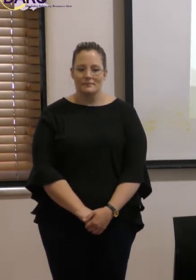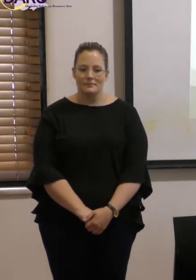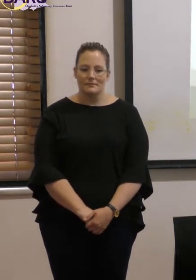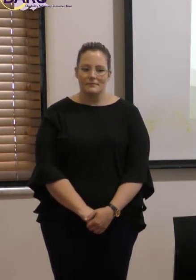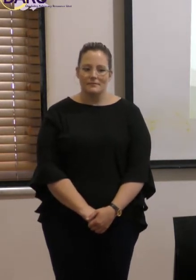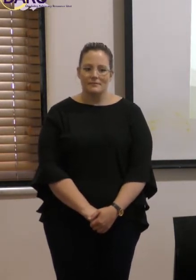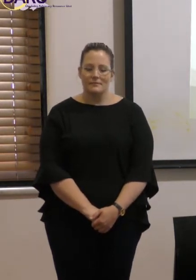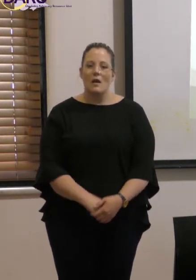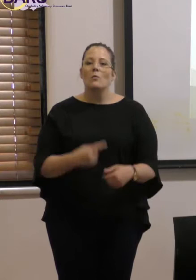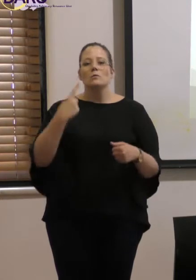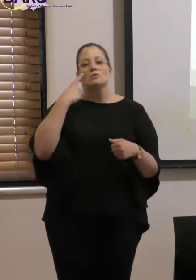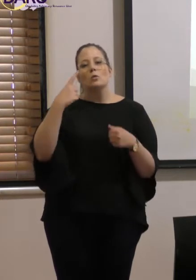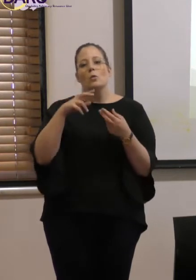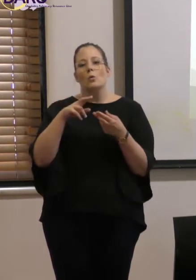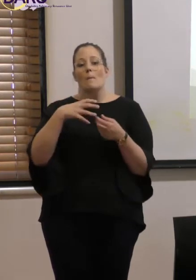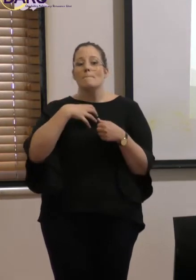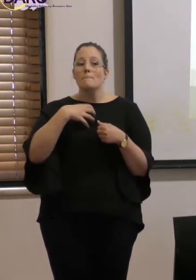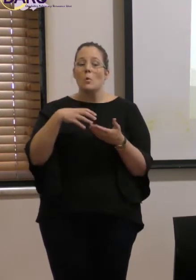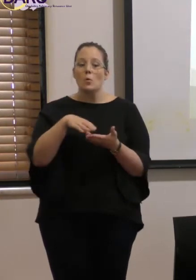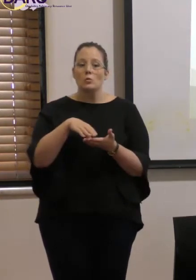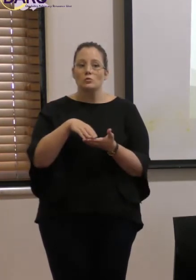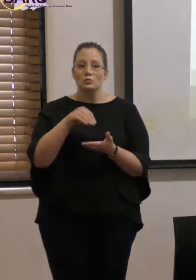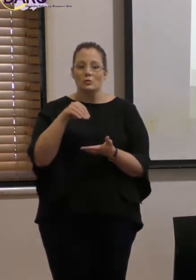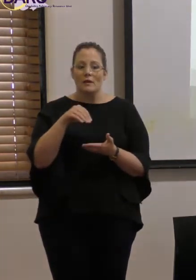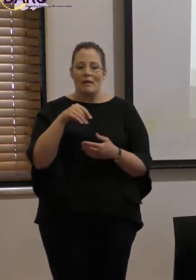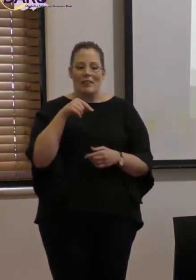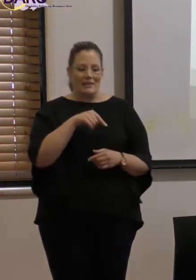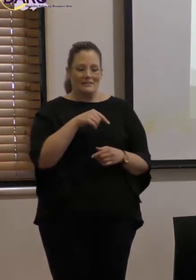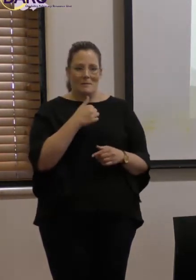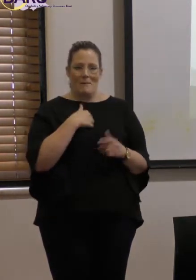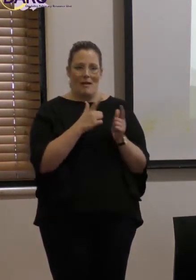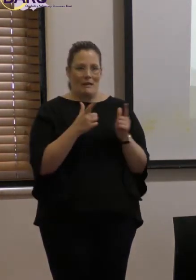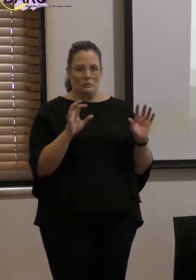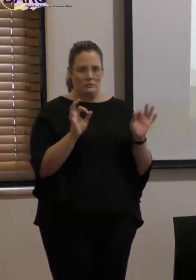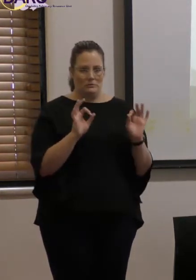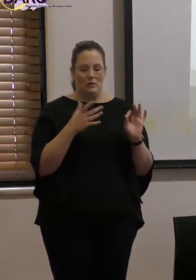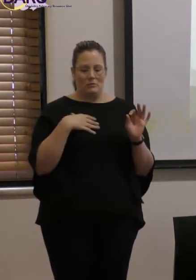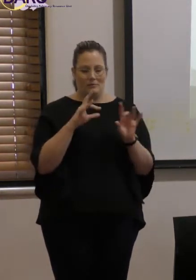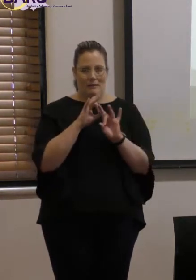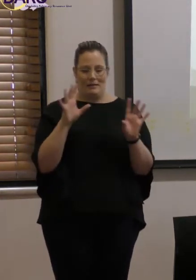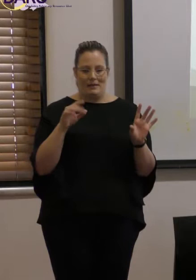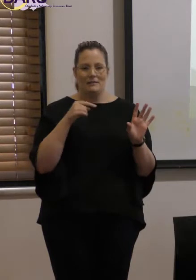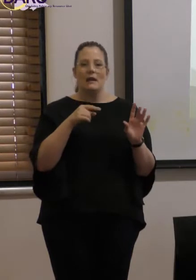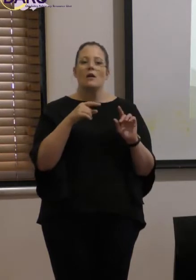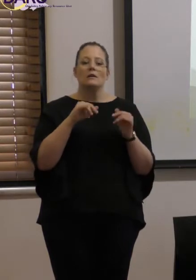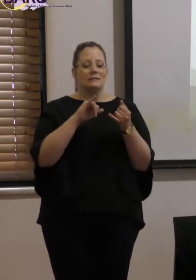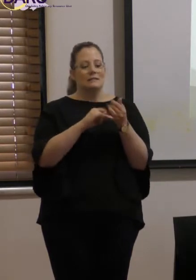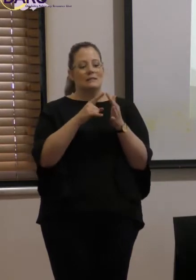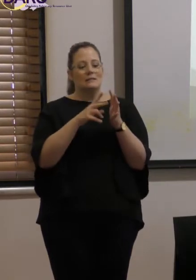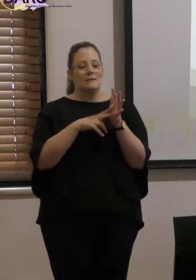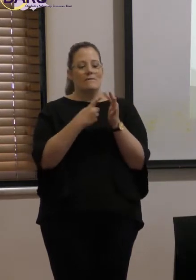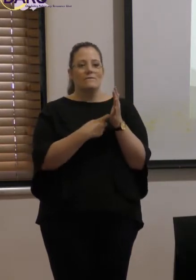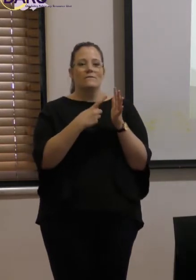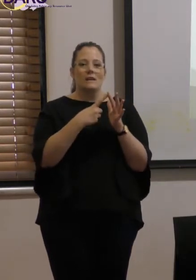an increase in the number of students with, now this is not my language, I just want to clarify that very quickly, severe or profound